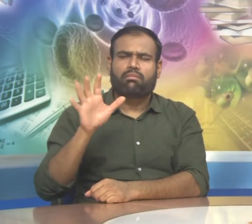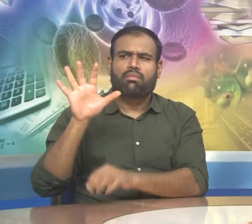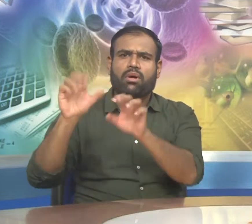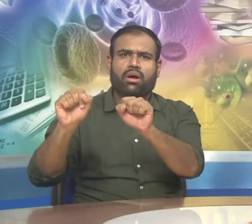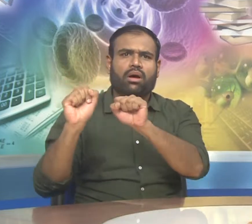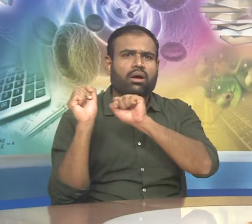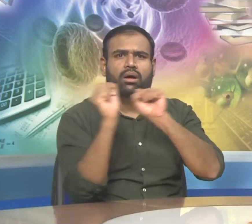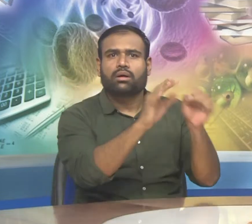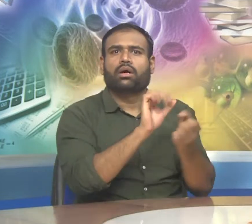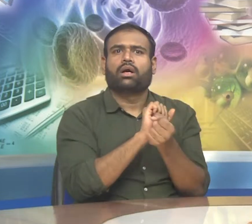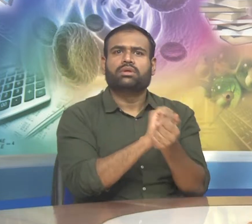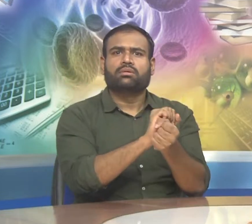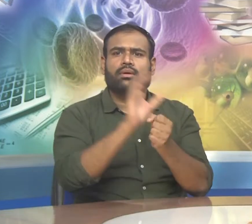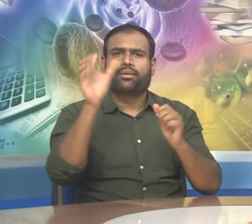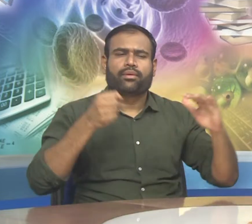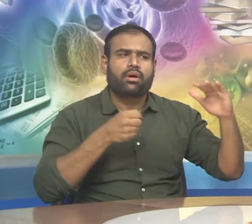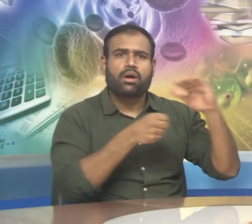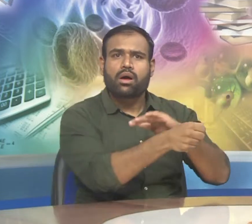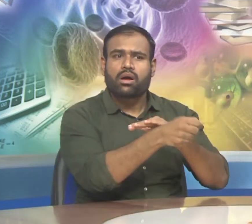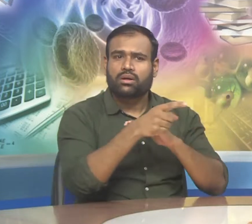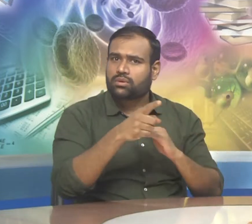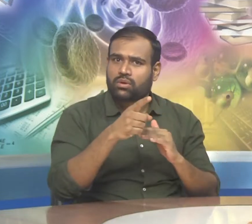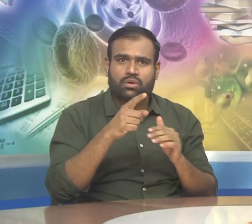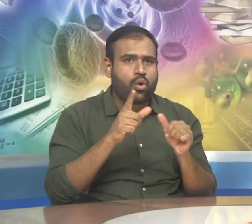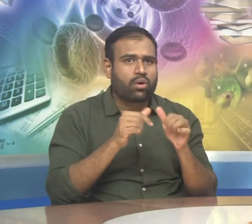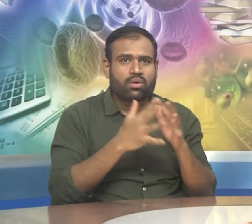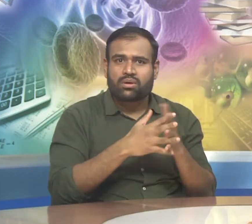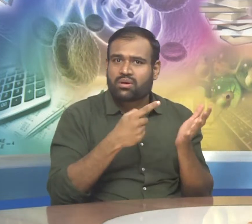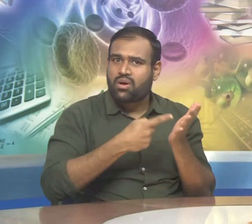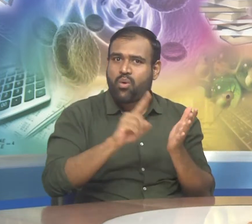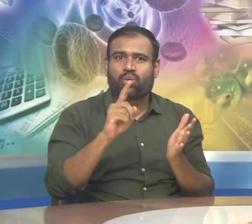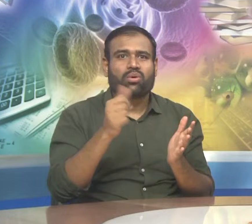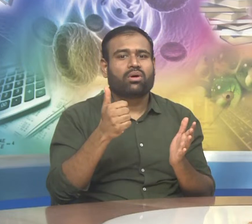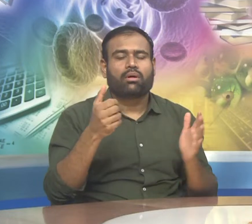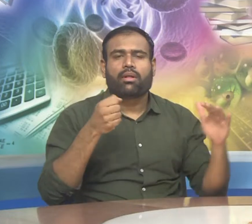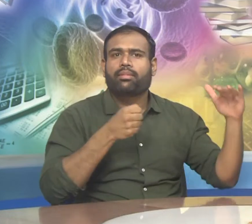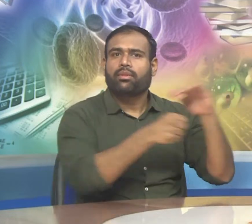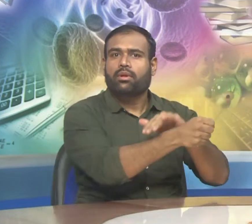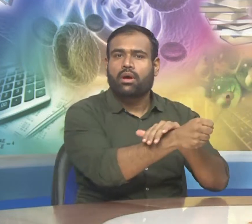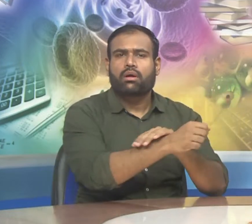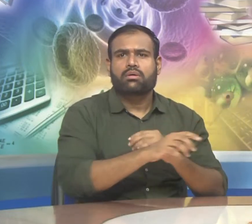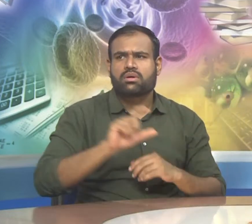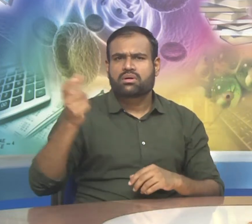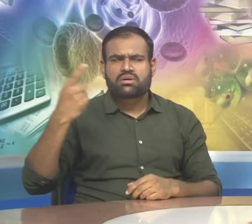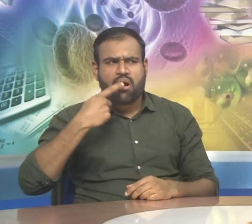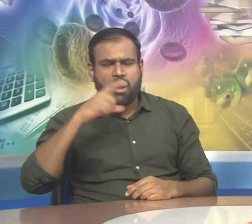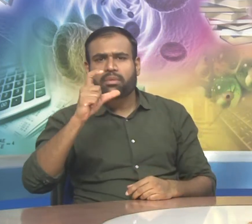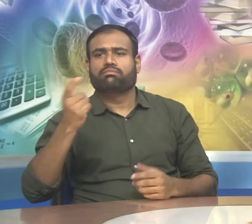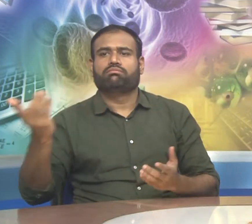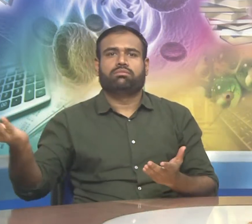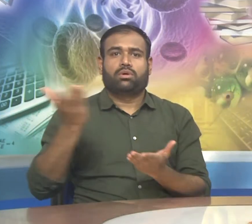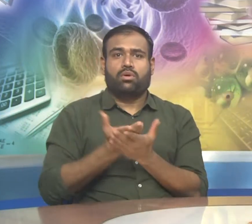Habeas corpus is a Latin for to have the body. It is used to serve a person who has